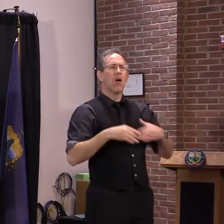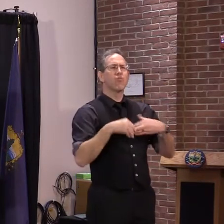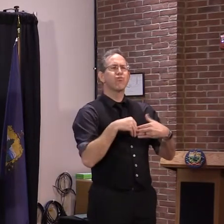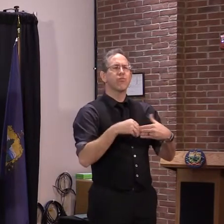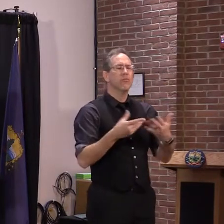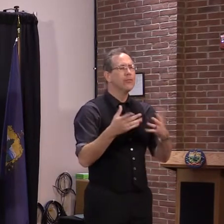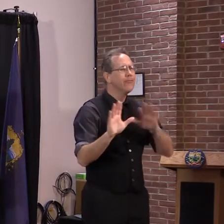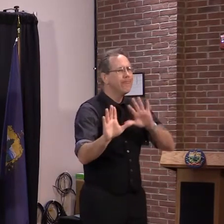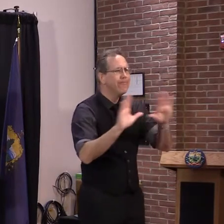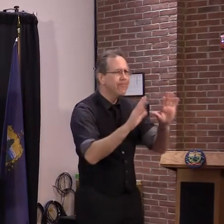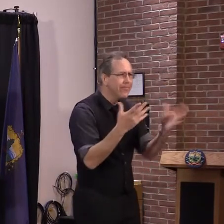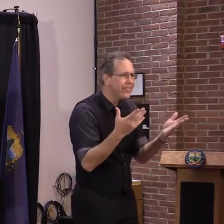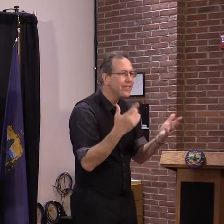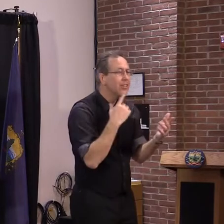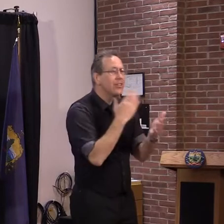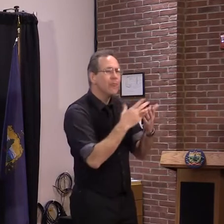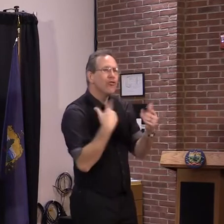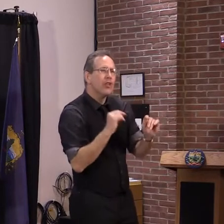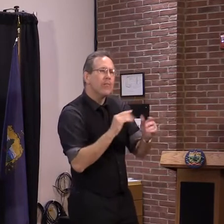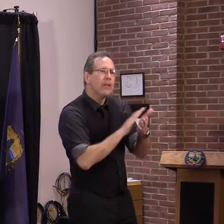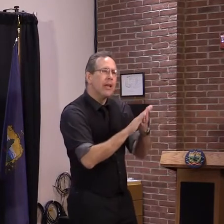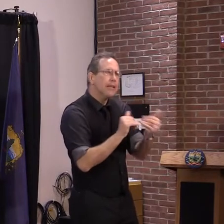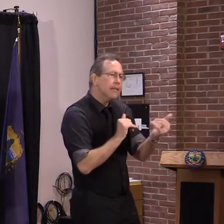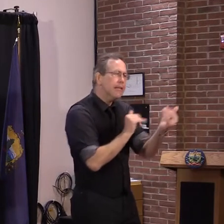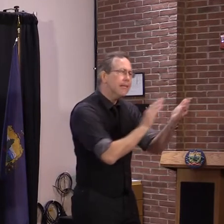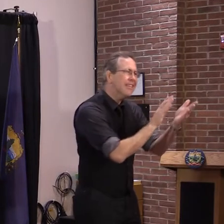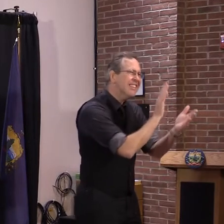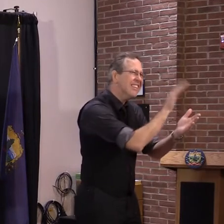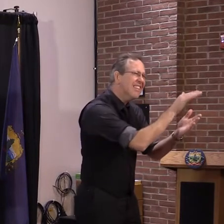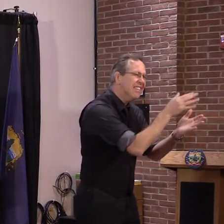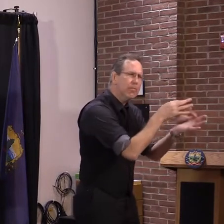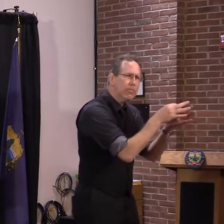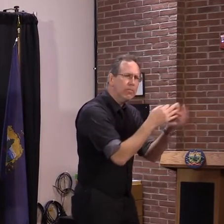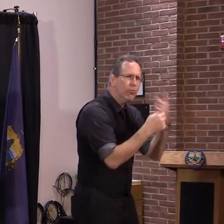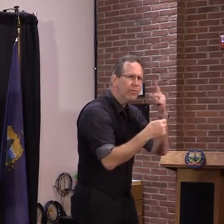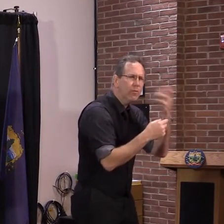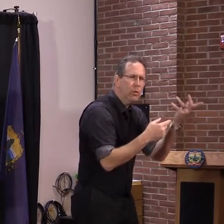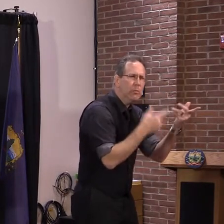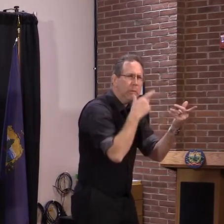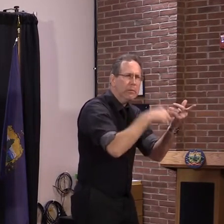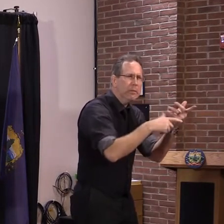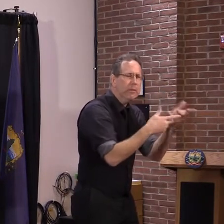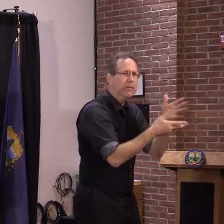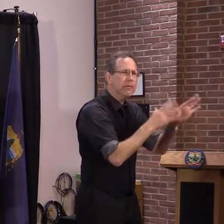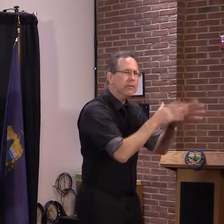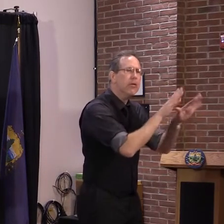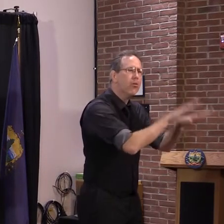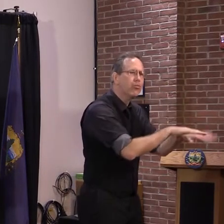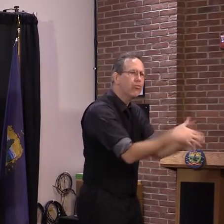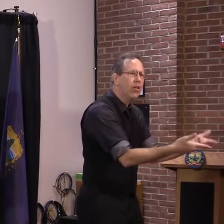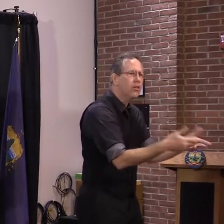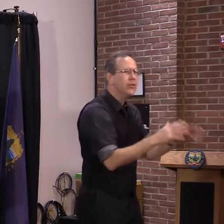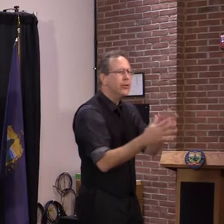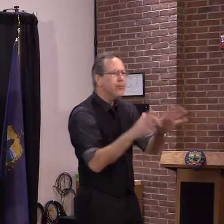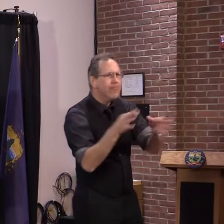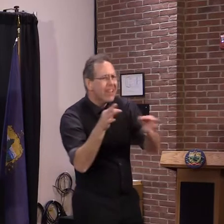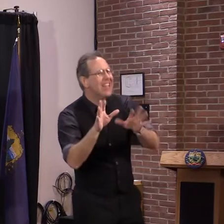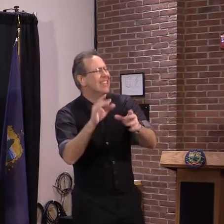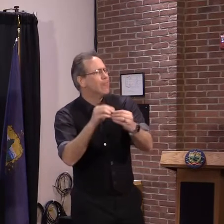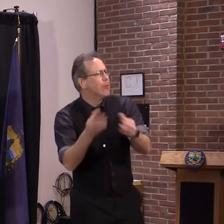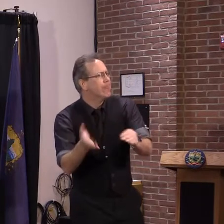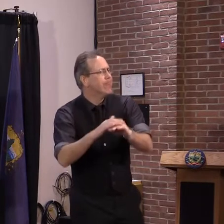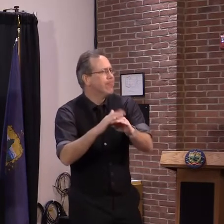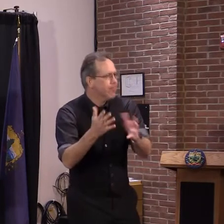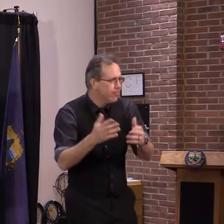to our neighbors, everyone's going to have a different approach to this sort of perception, if you will, of the risk. And we've all, you know, particularly in schools, we've been through